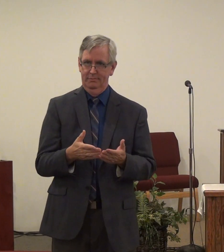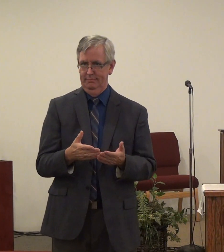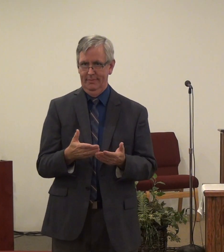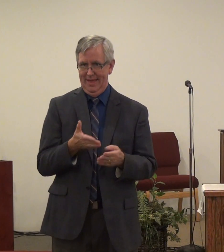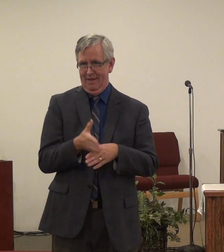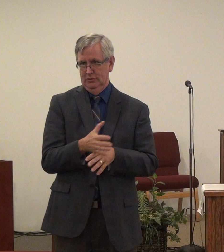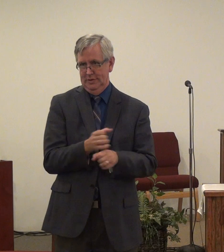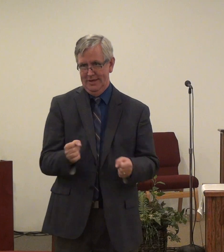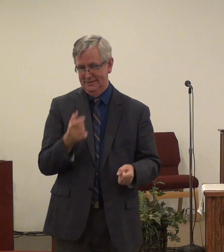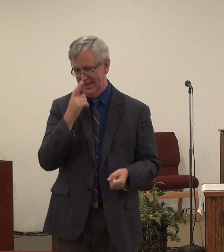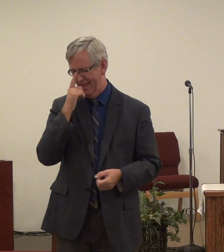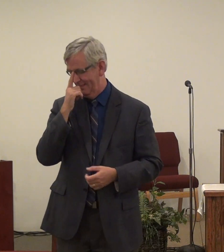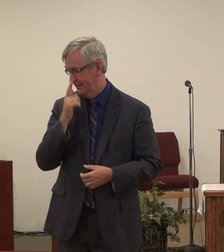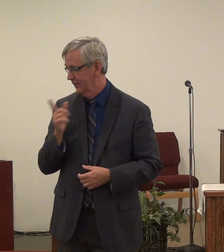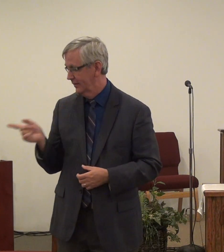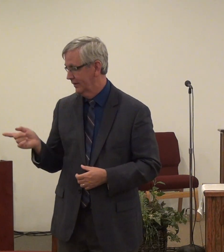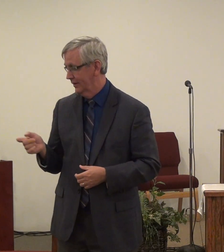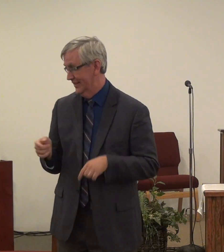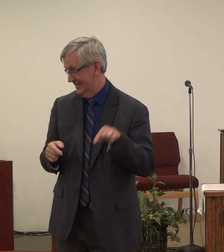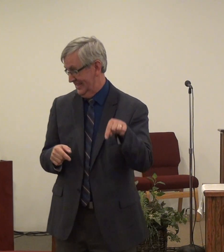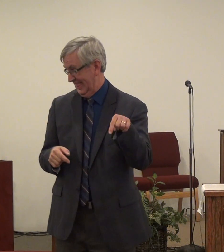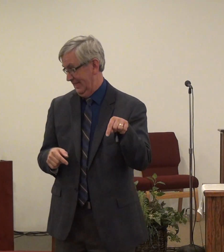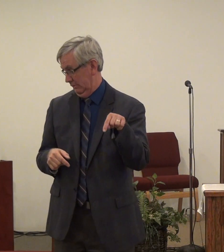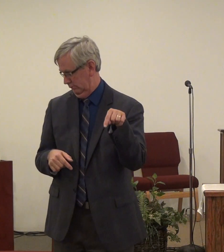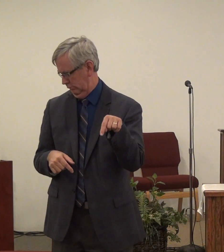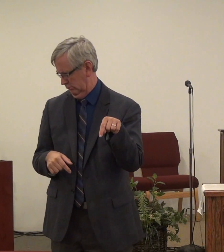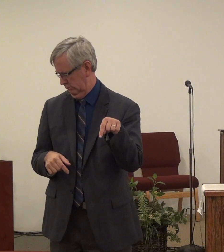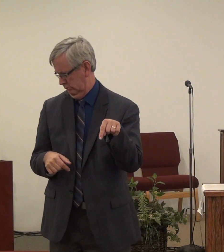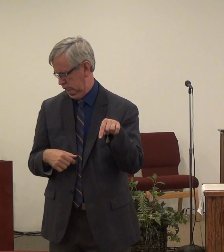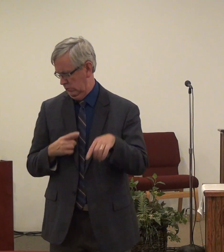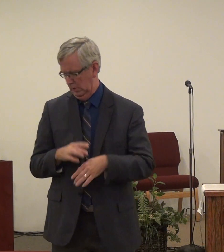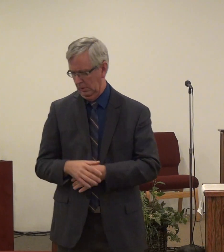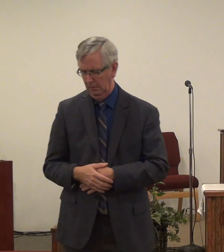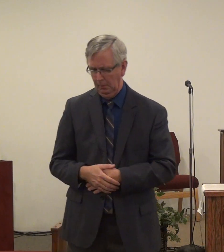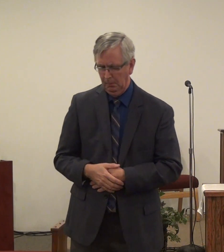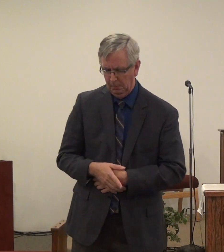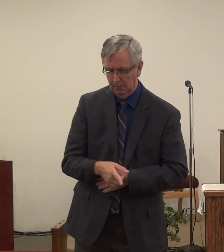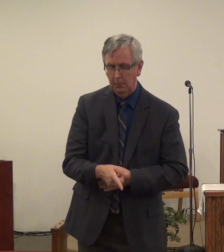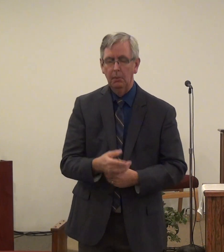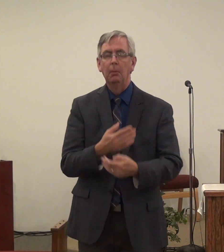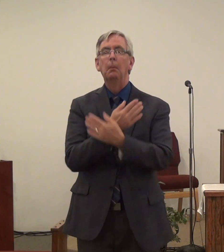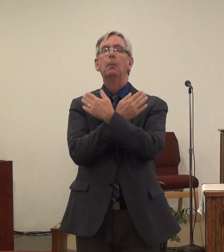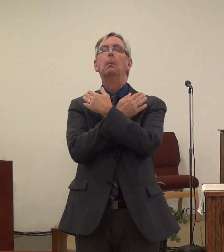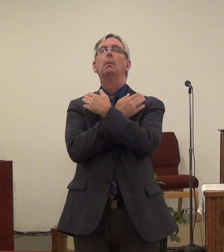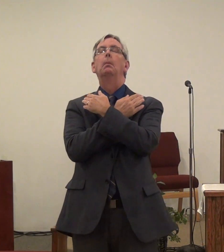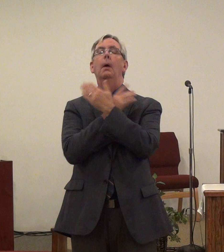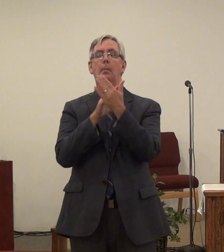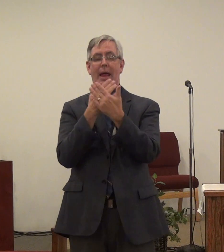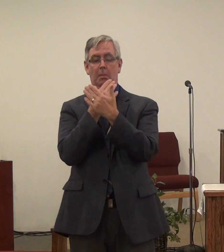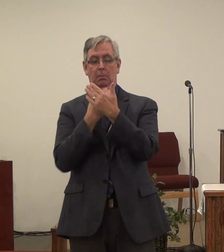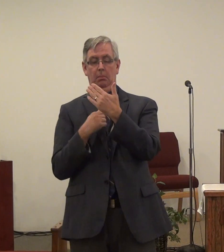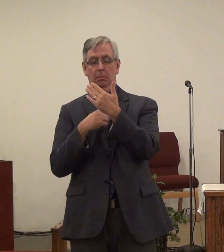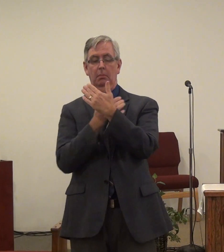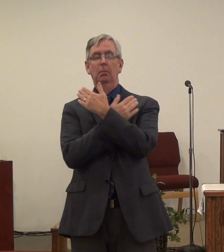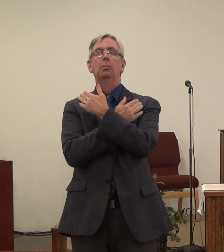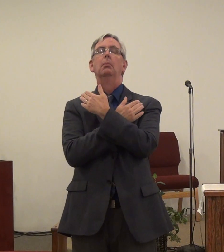gift Bible after she got saved. Her mom said, look down in there. And I looked, and they had placed that Bible under her hands.